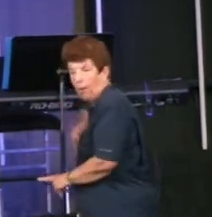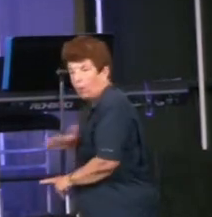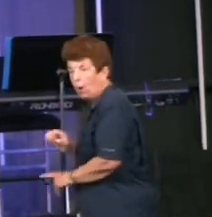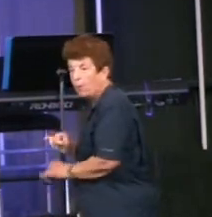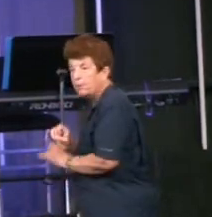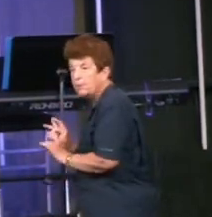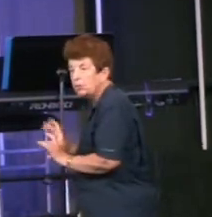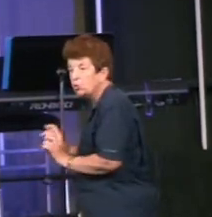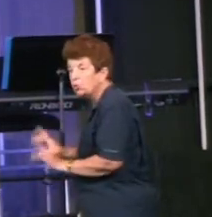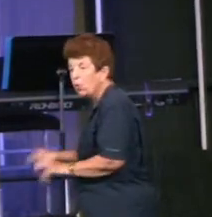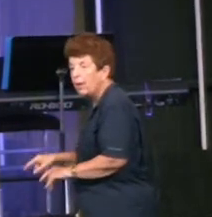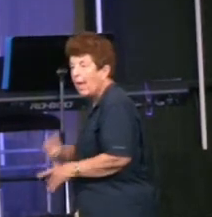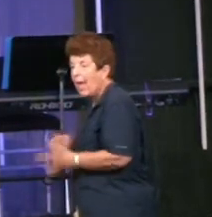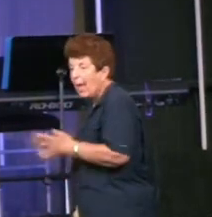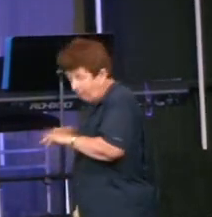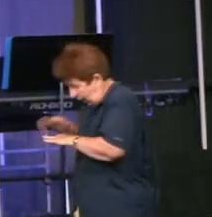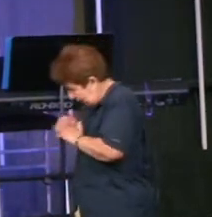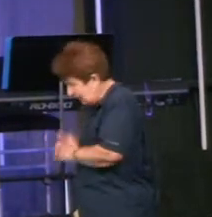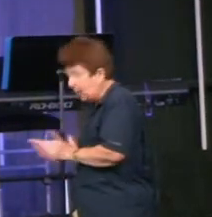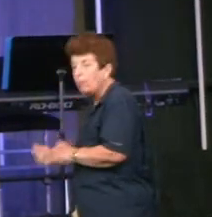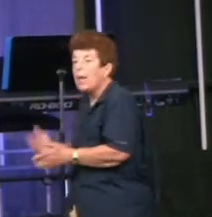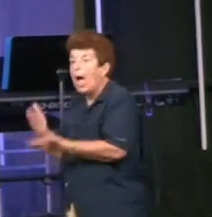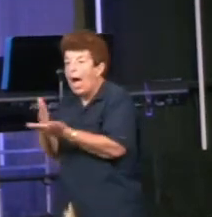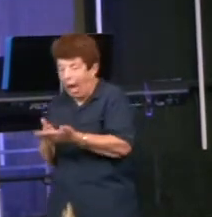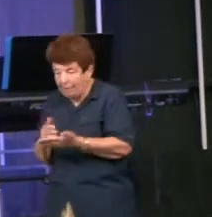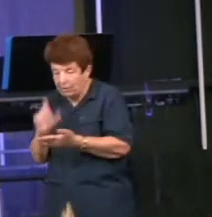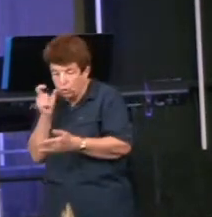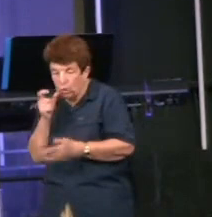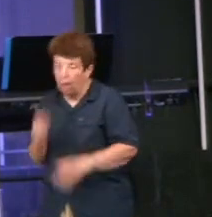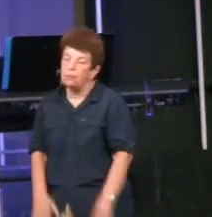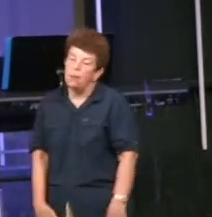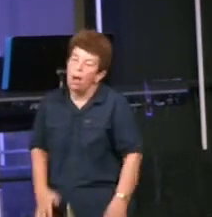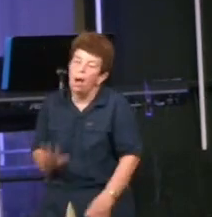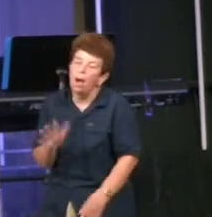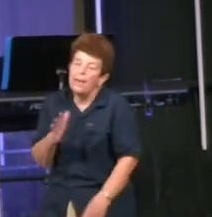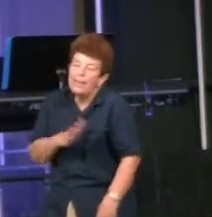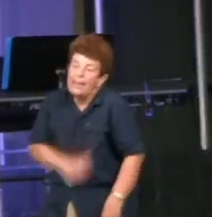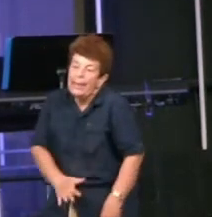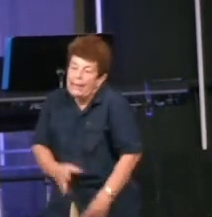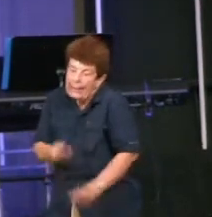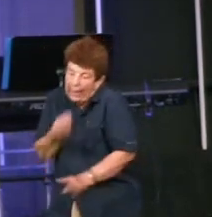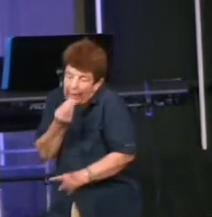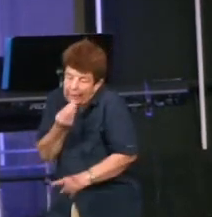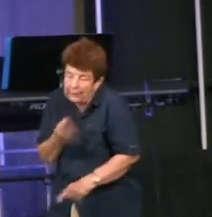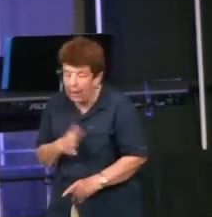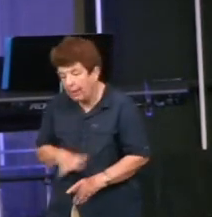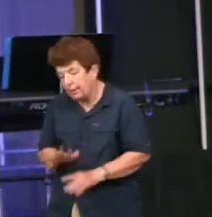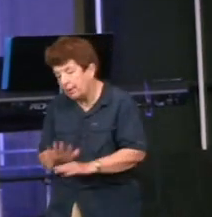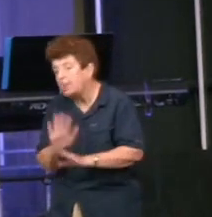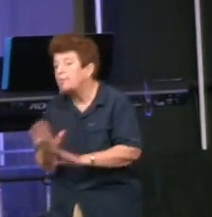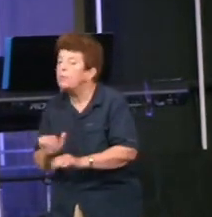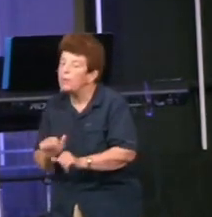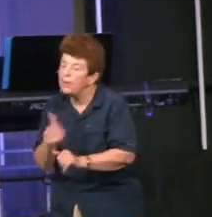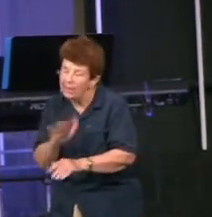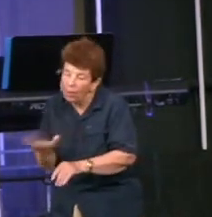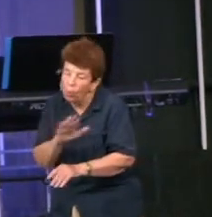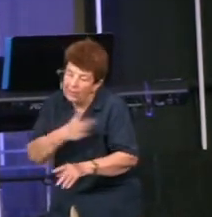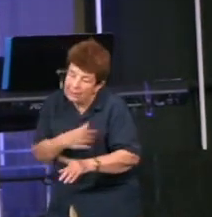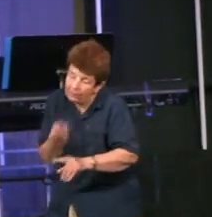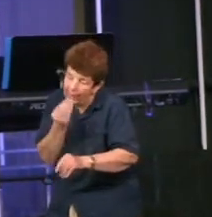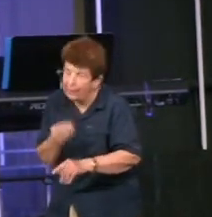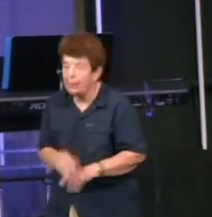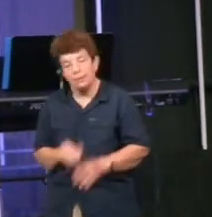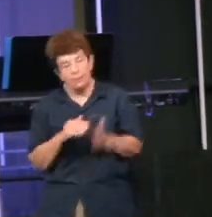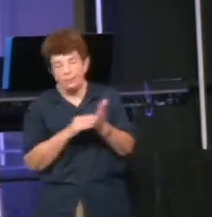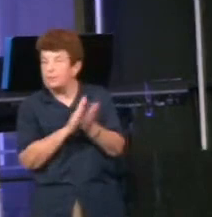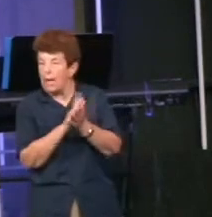bad. If I sit there with half a block of chocolate, I go, it's crying out, I need to eat it, I need to put it out of its misery. Zali,